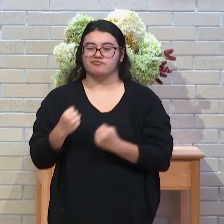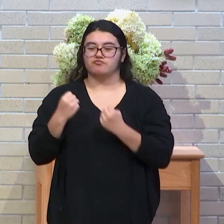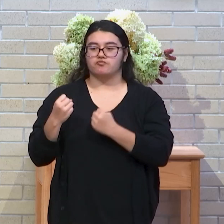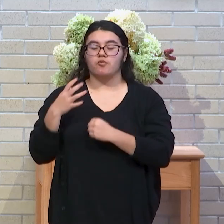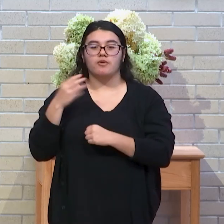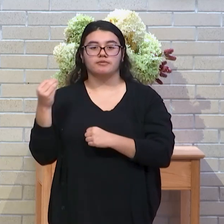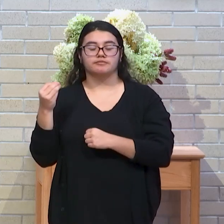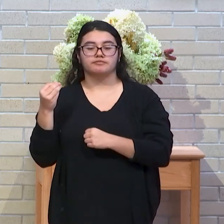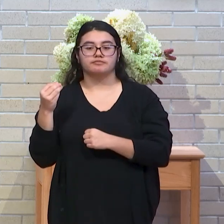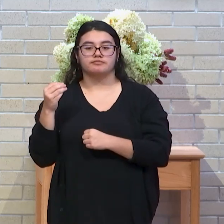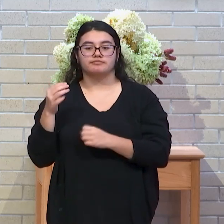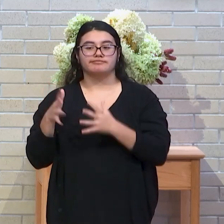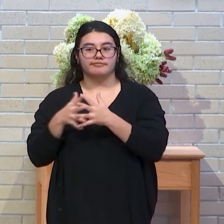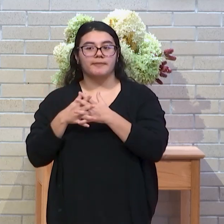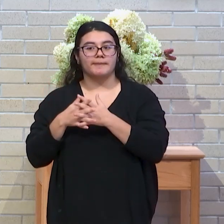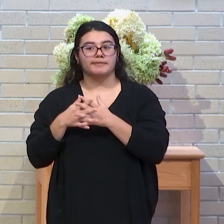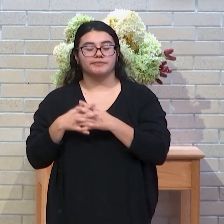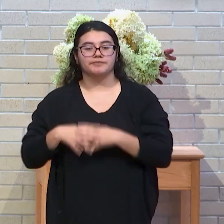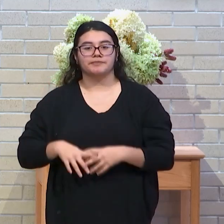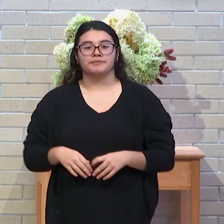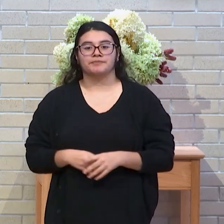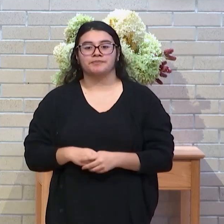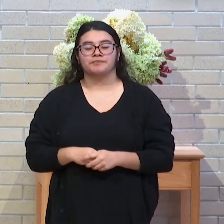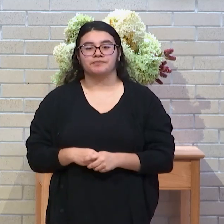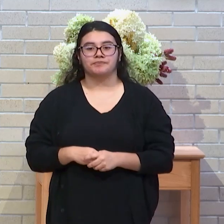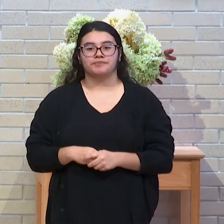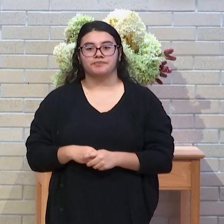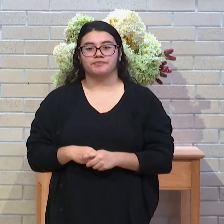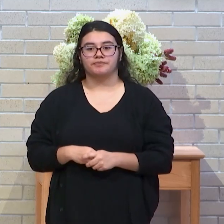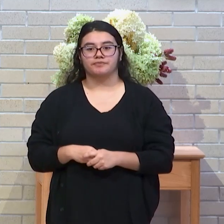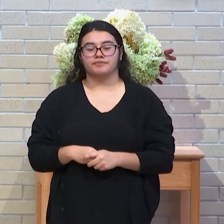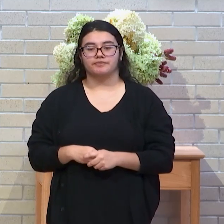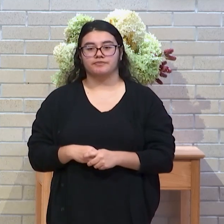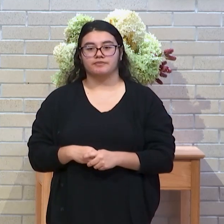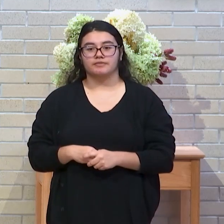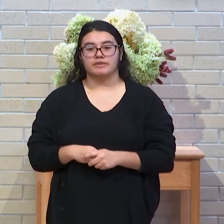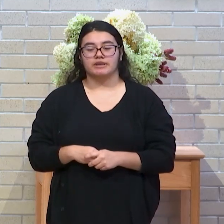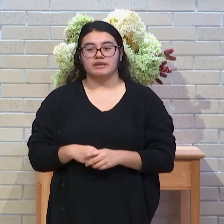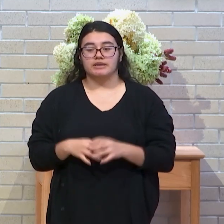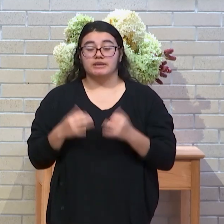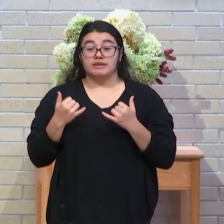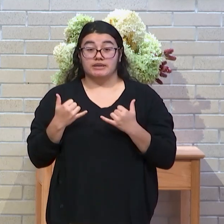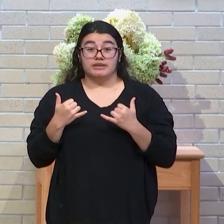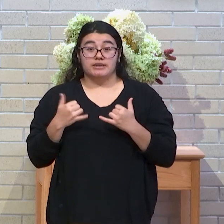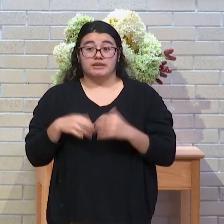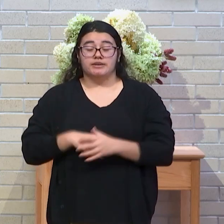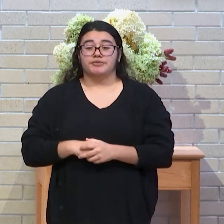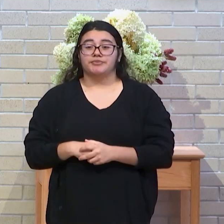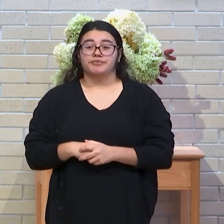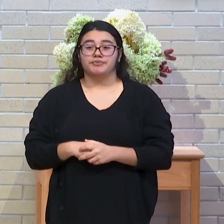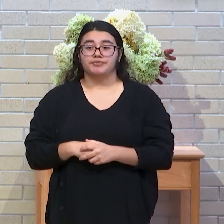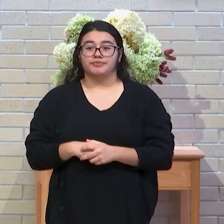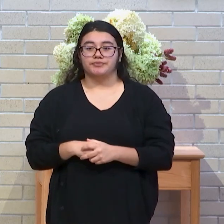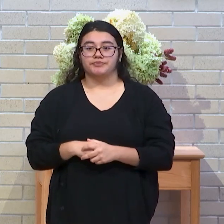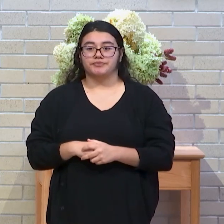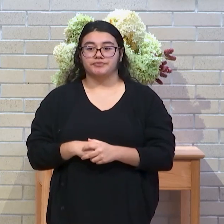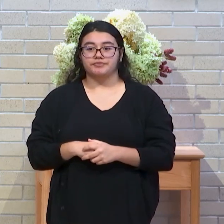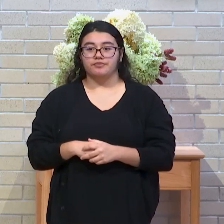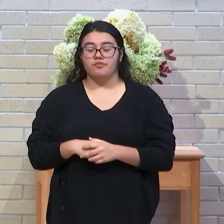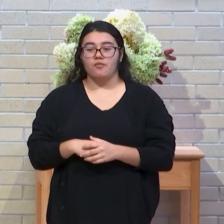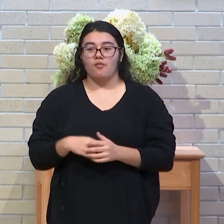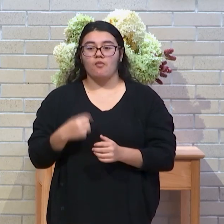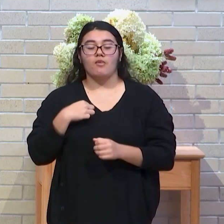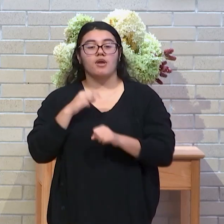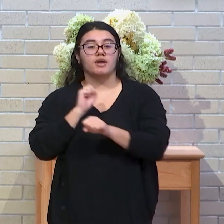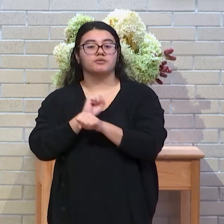things because they are just as important as the big things. So what I'm doing now is I'm working with interpreters in Indianapolis